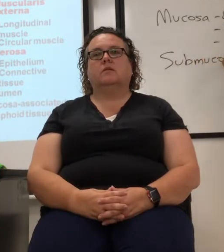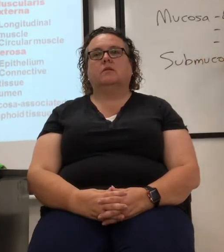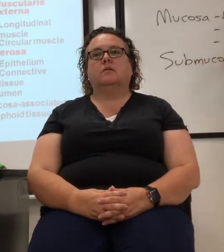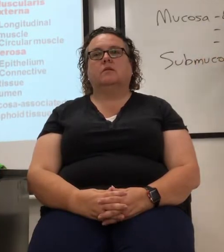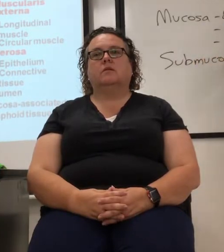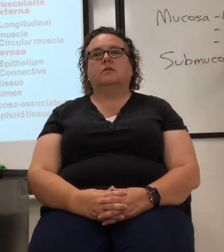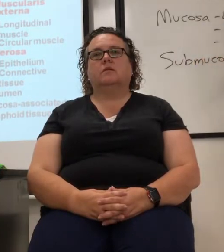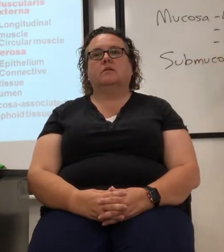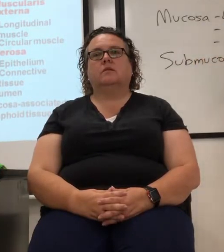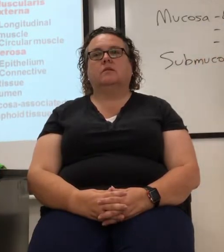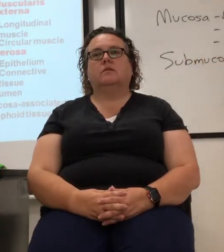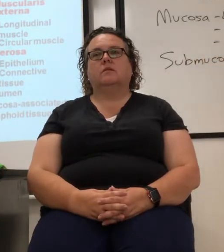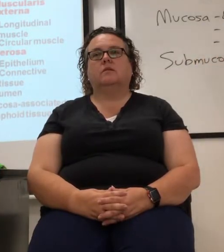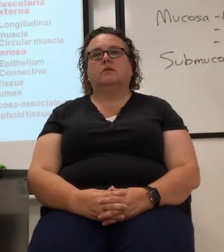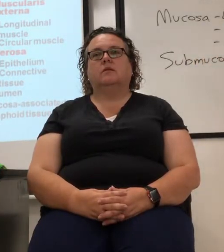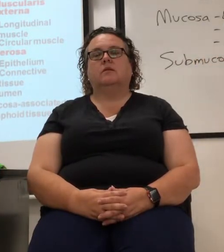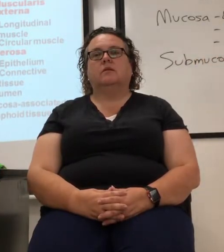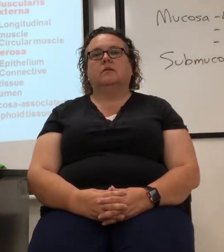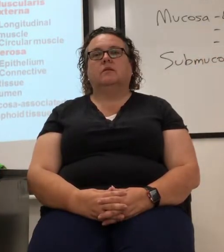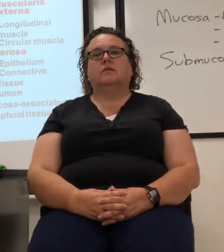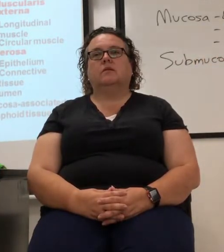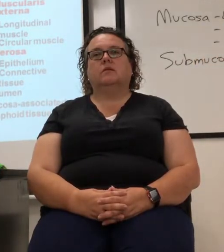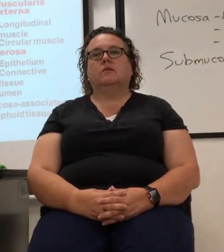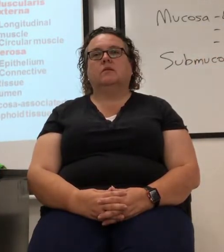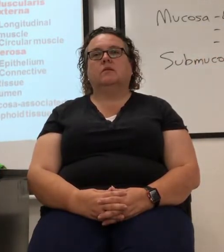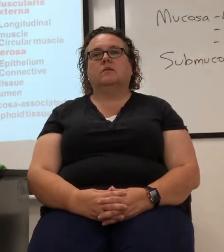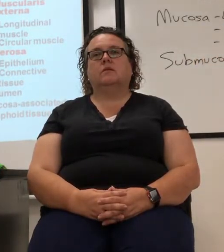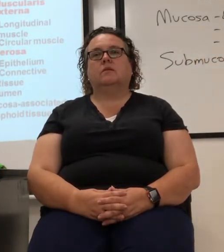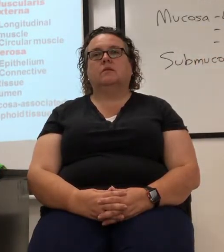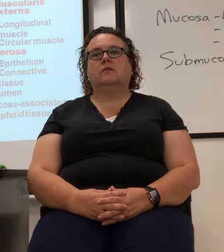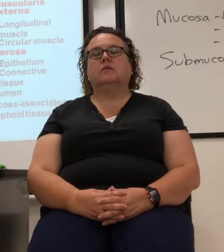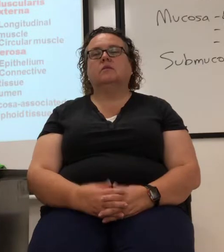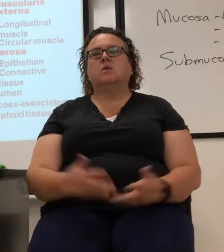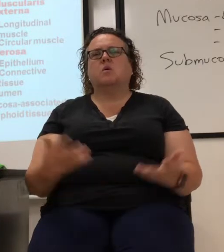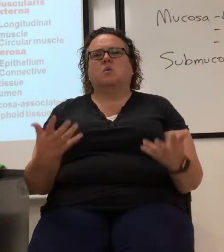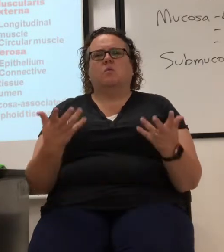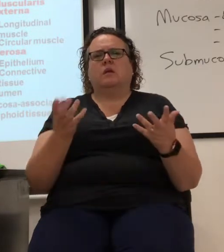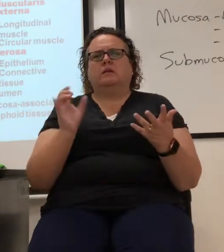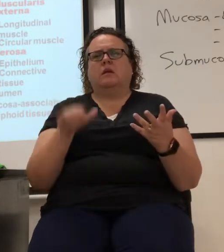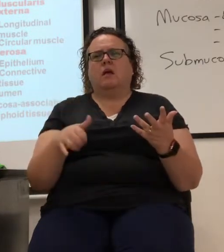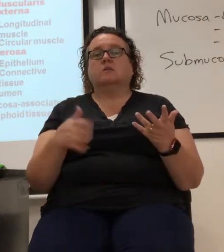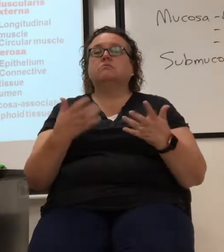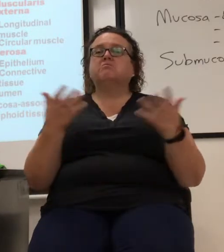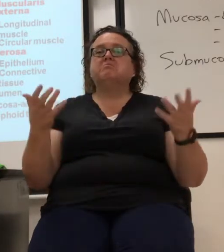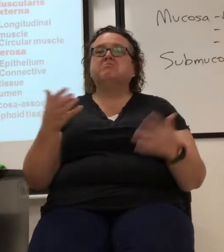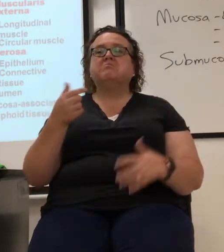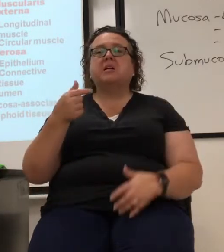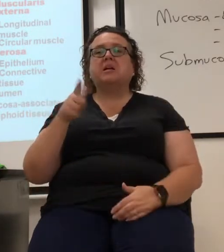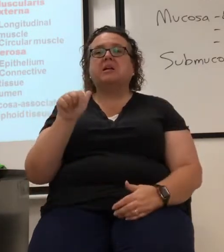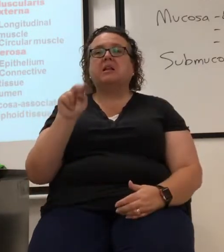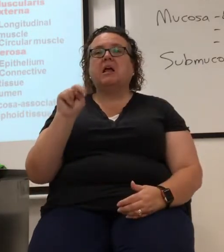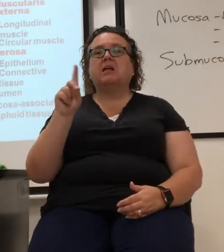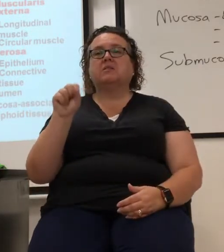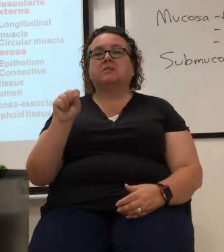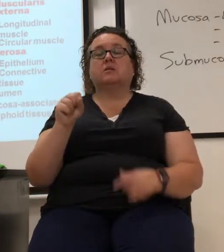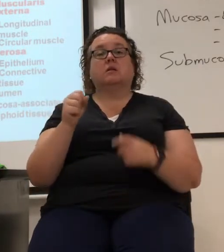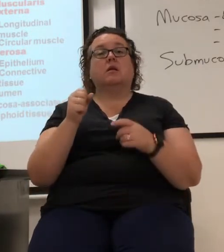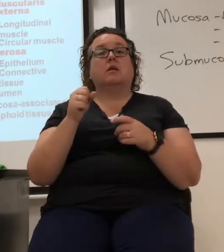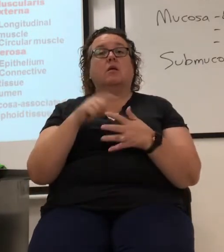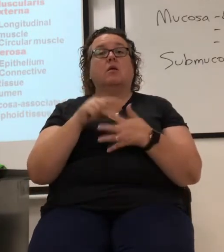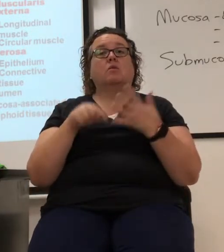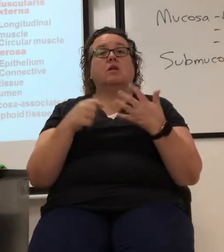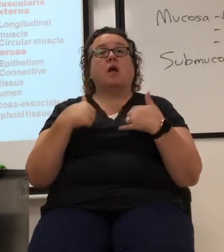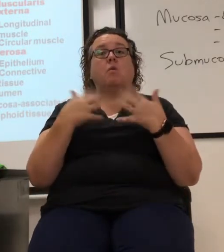Submucosa. So what's in there? A lot of glands, right? I would say the glands I want you to identify are